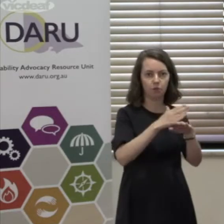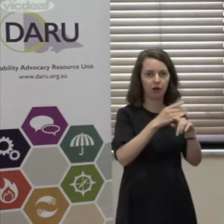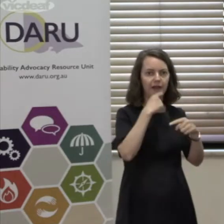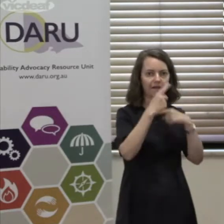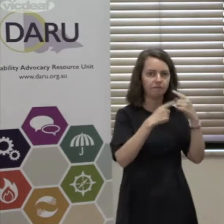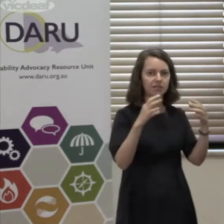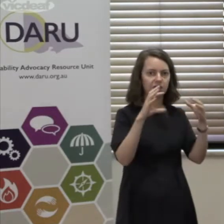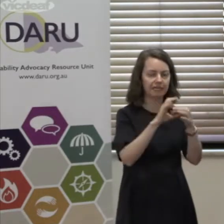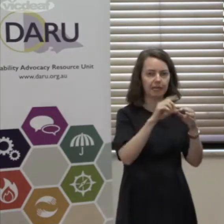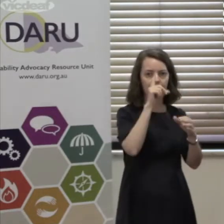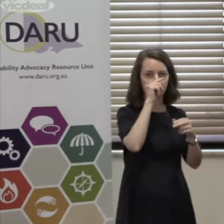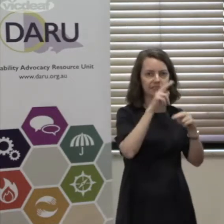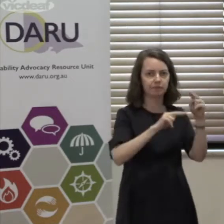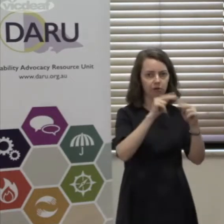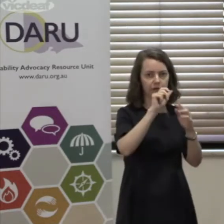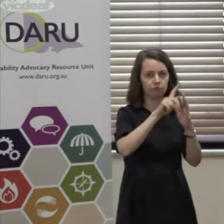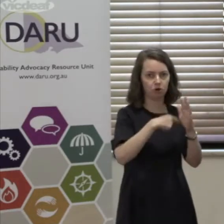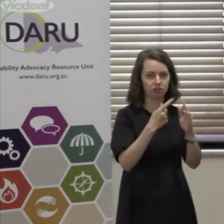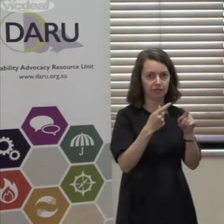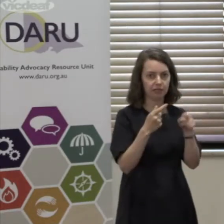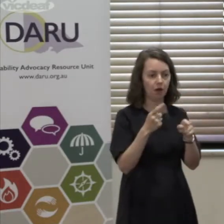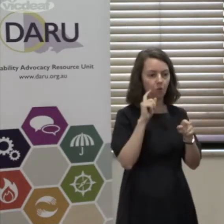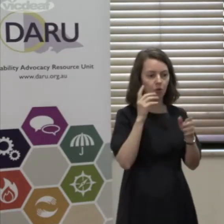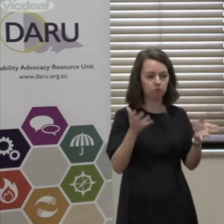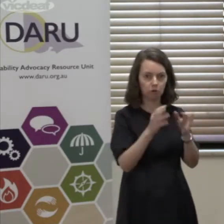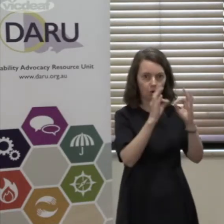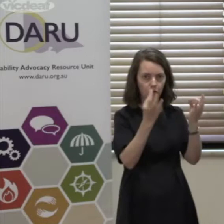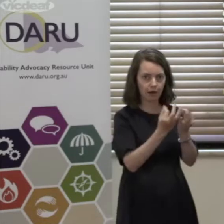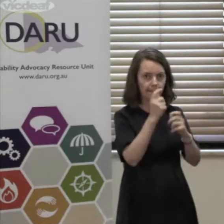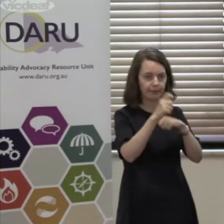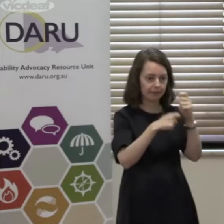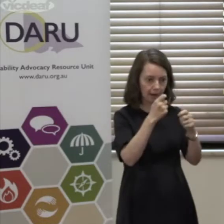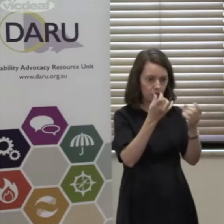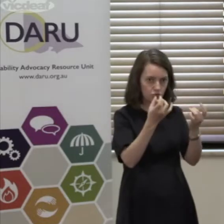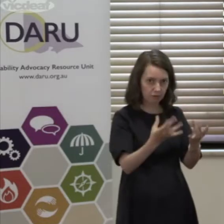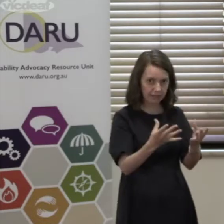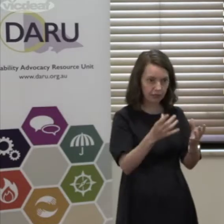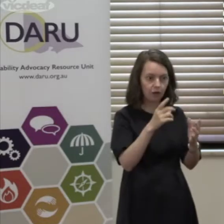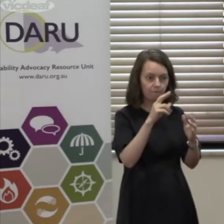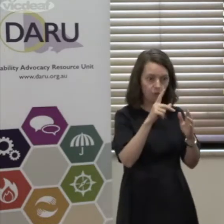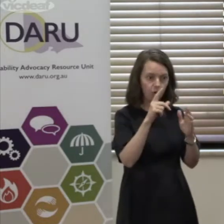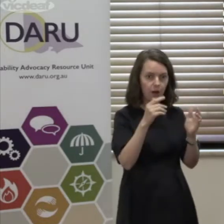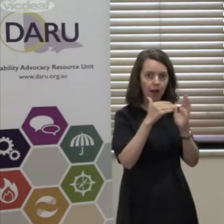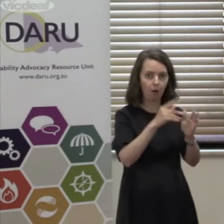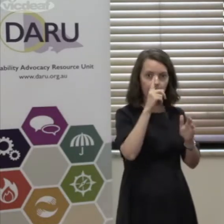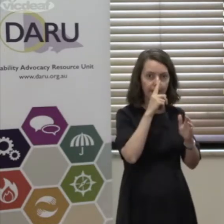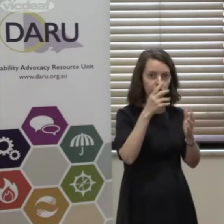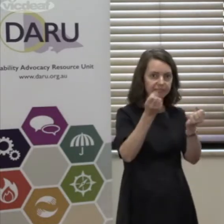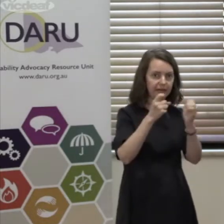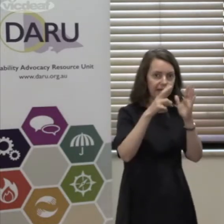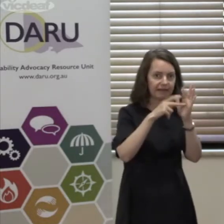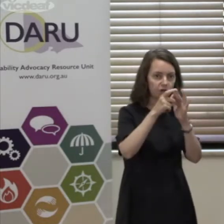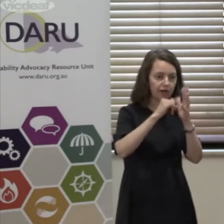this project will build organisational capacity and readiness by looking at the needs of people with disability and their families and the ways in which